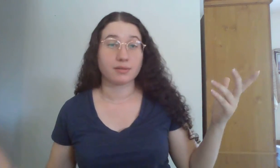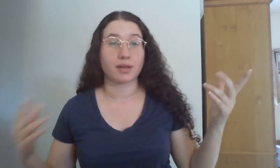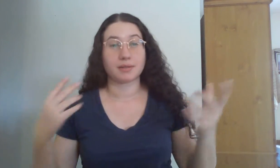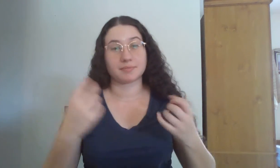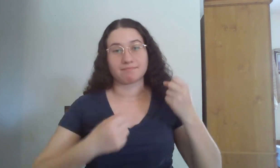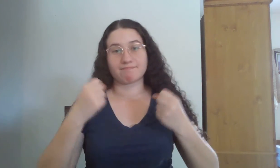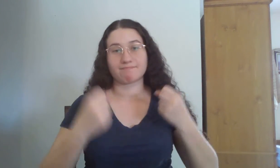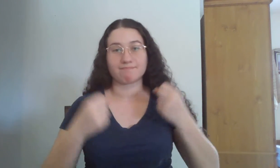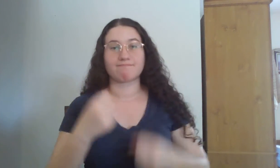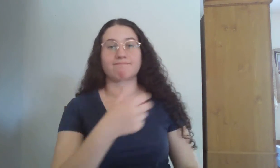side.